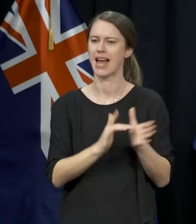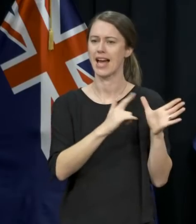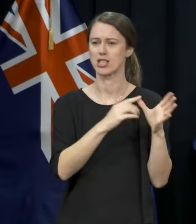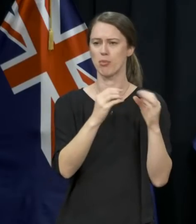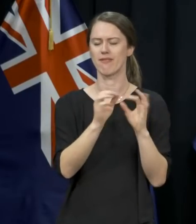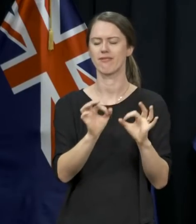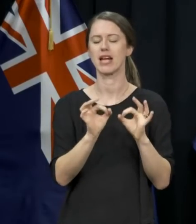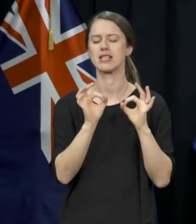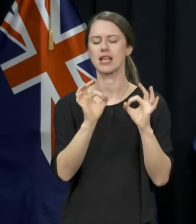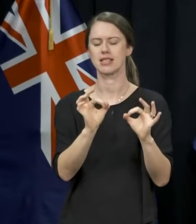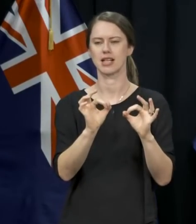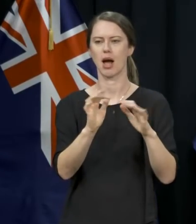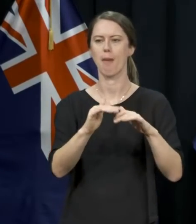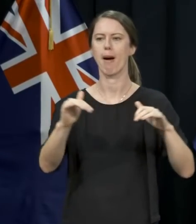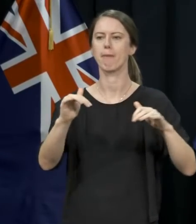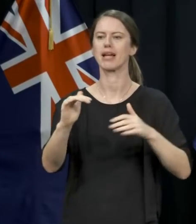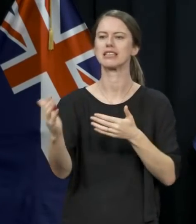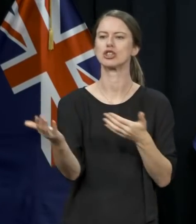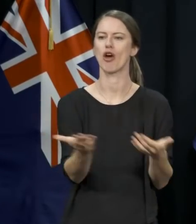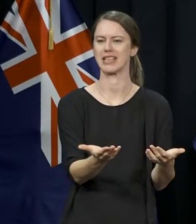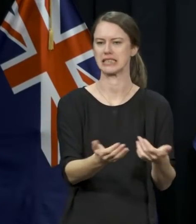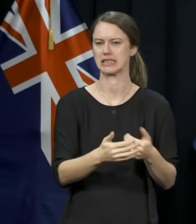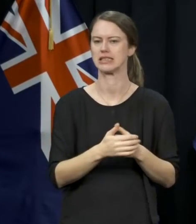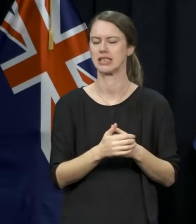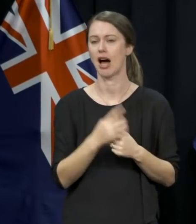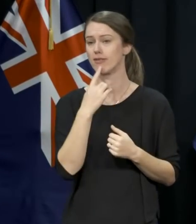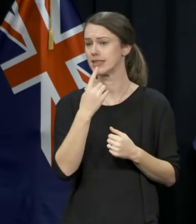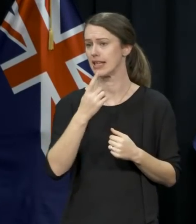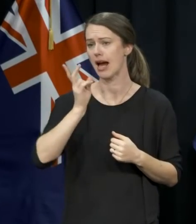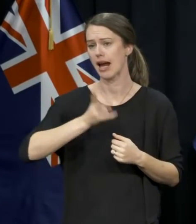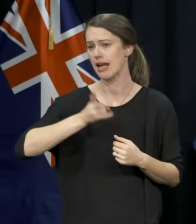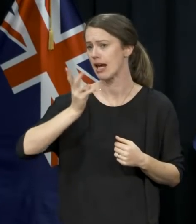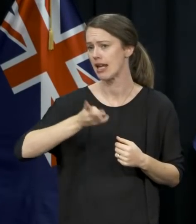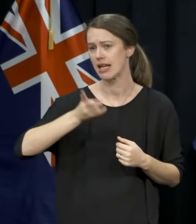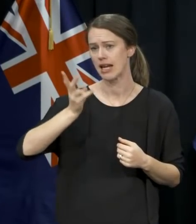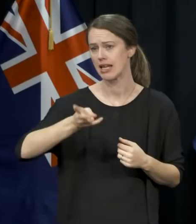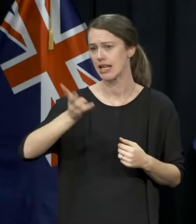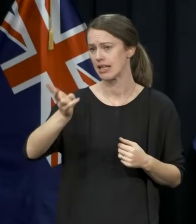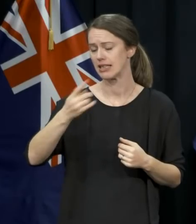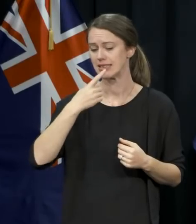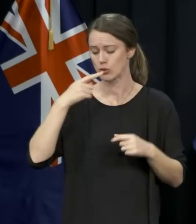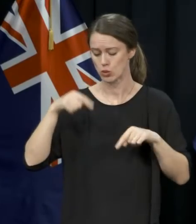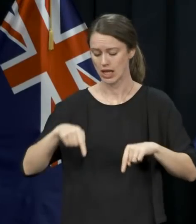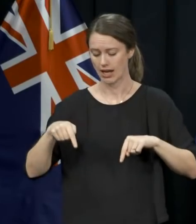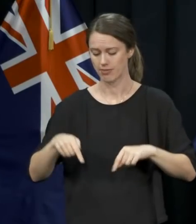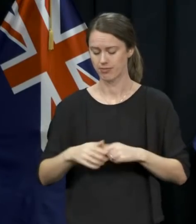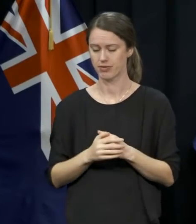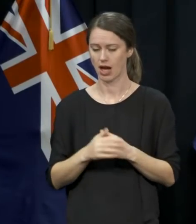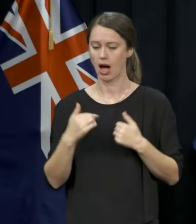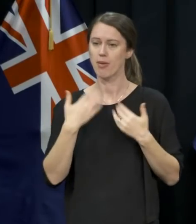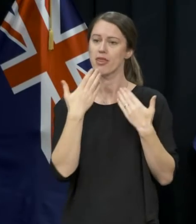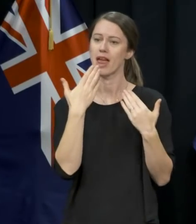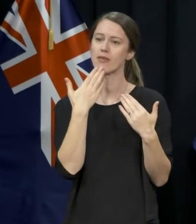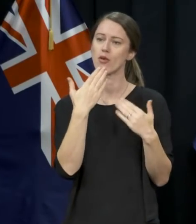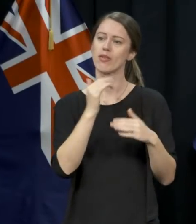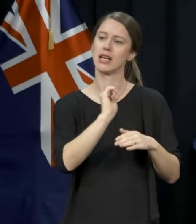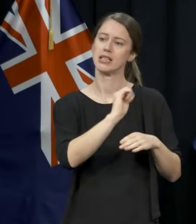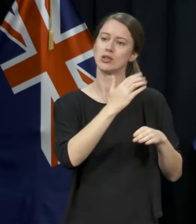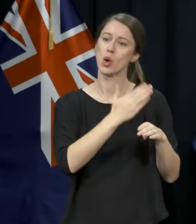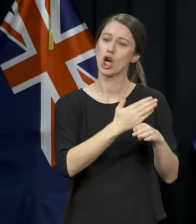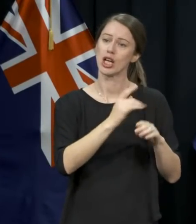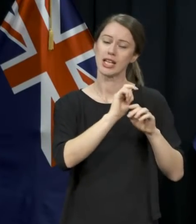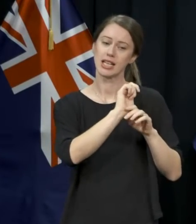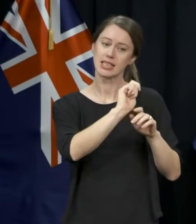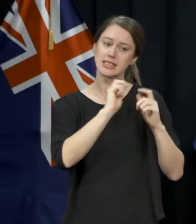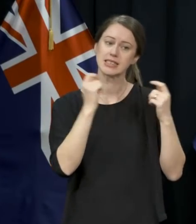is an exceptional public servant. I've frequently said that. I've said it again today, and I'm grateful for the work that he and his team